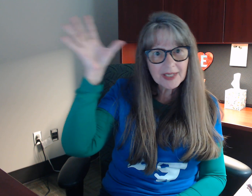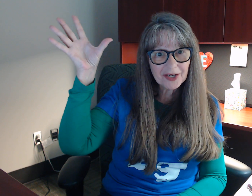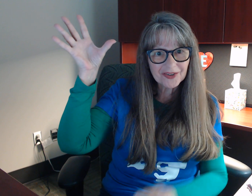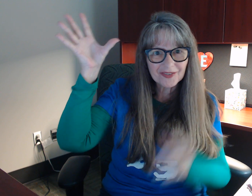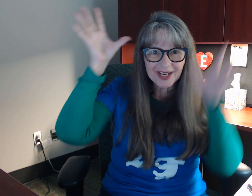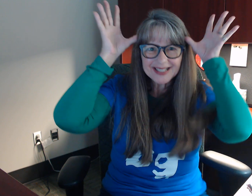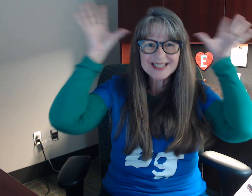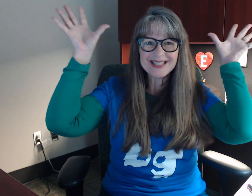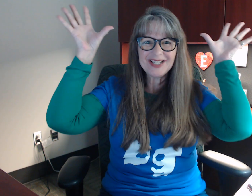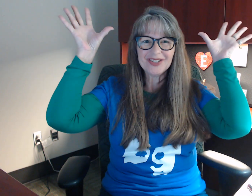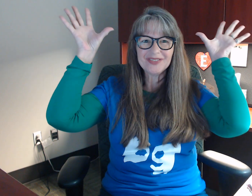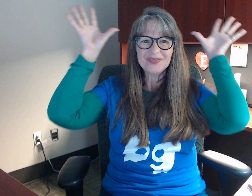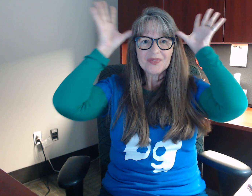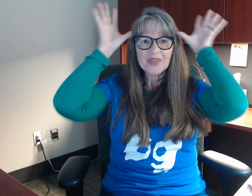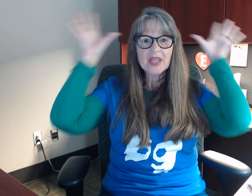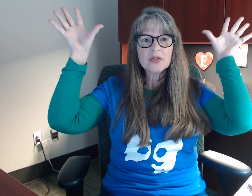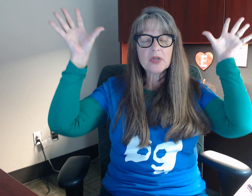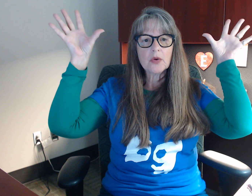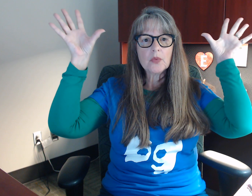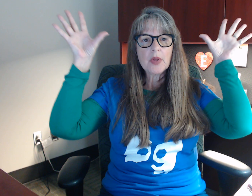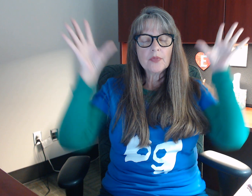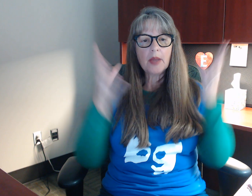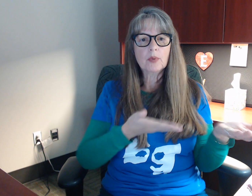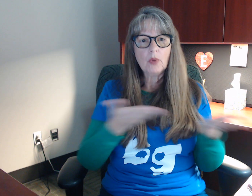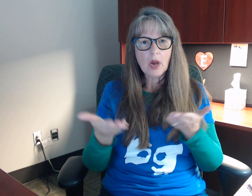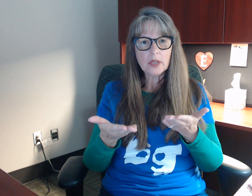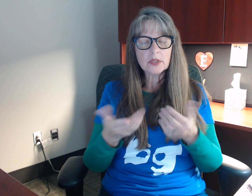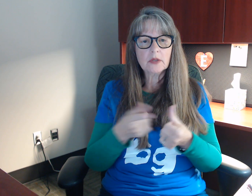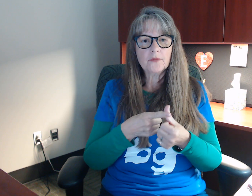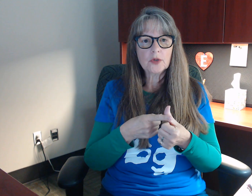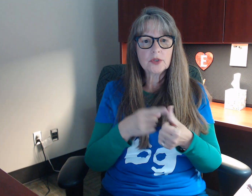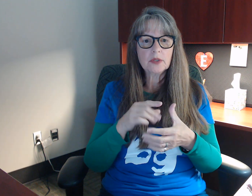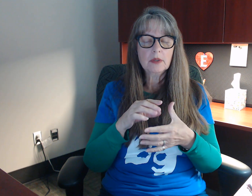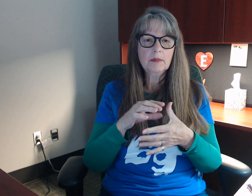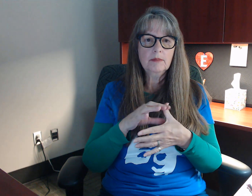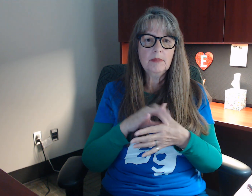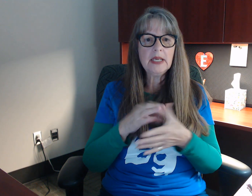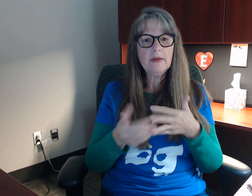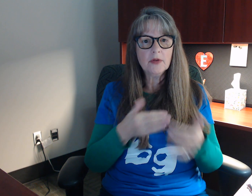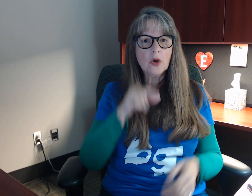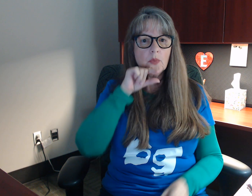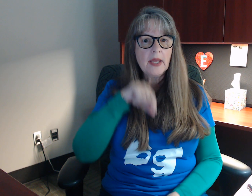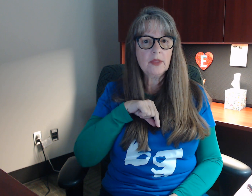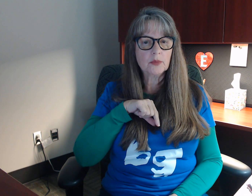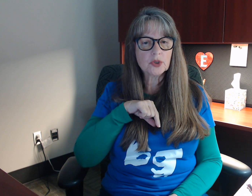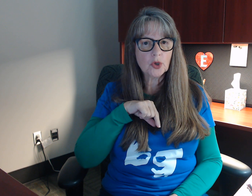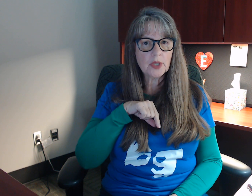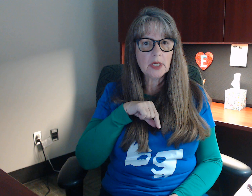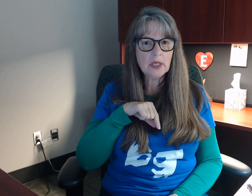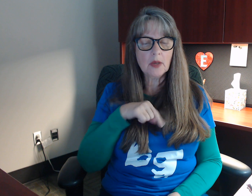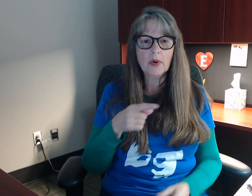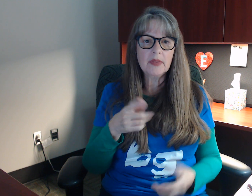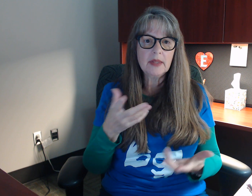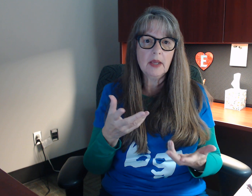deer, right? It's deer. So they brought the first meat, even though there was turkey, and they wanted